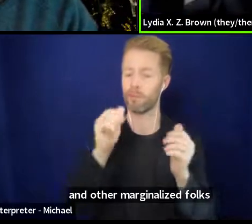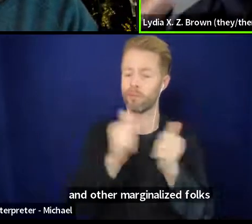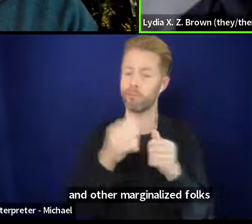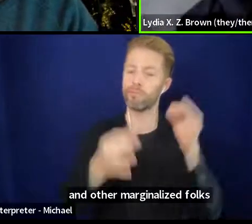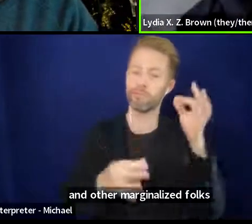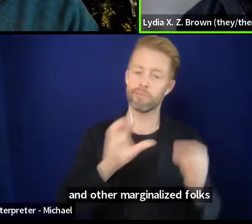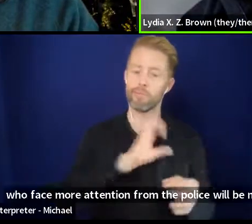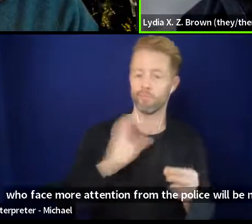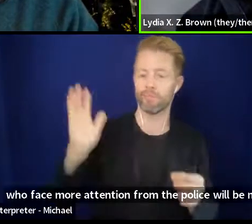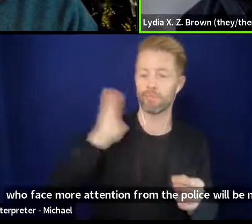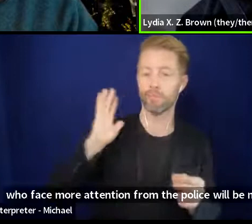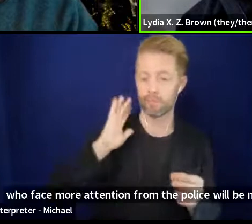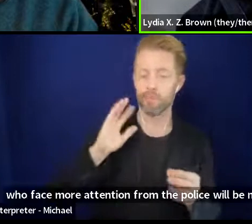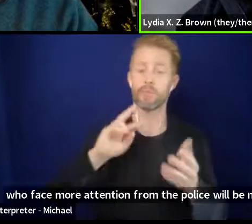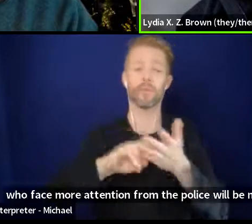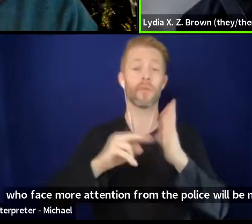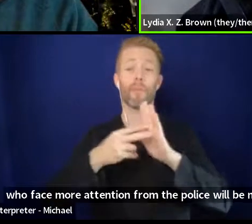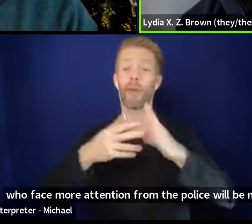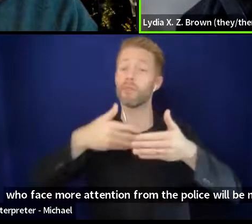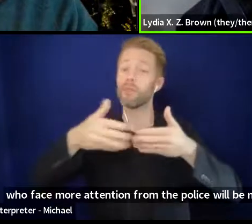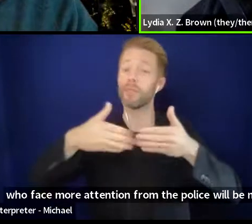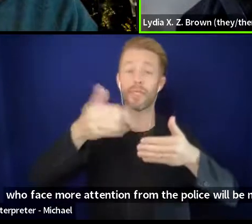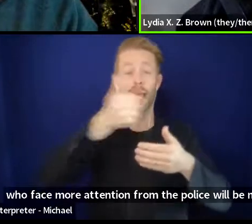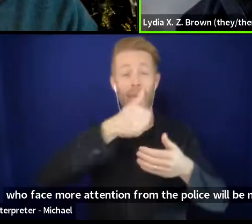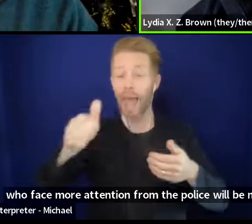tools we're talking about